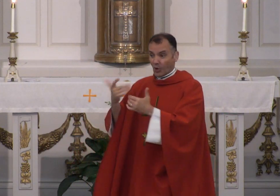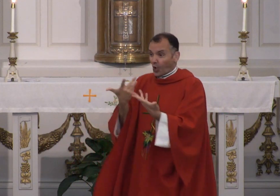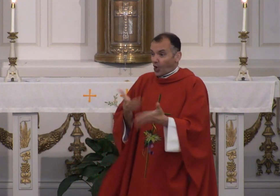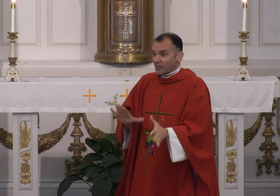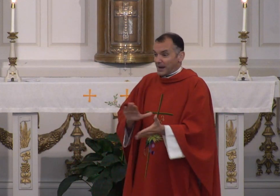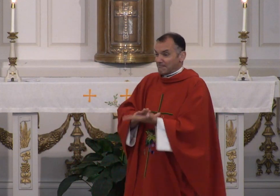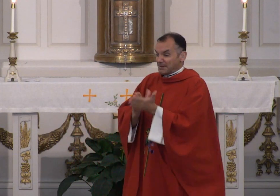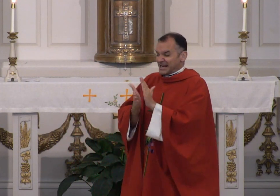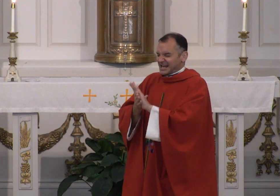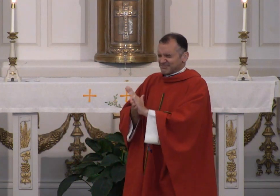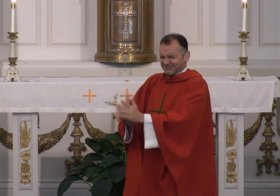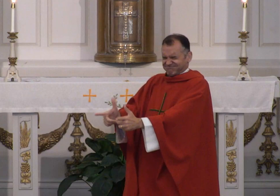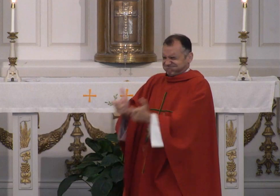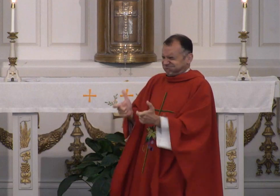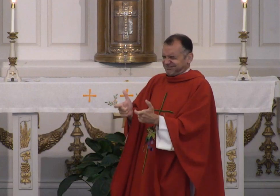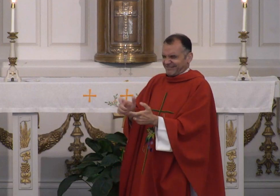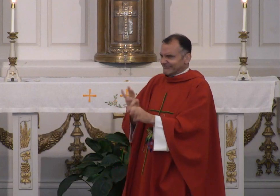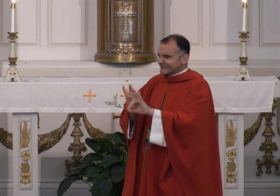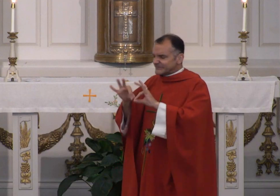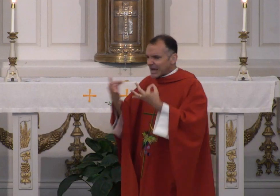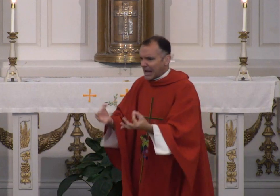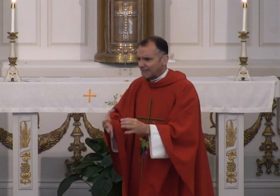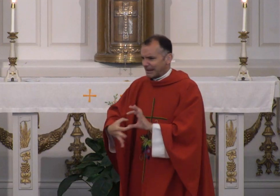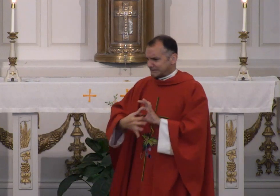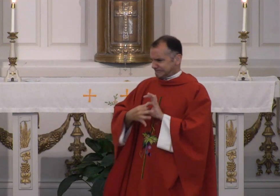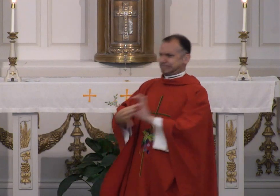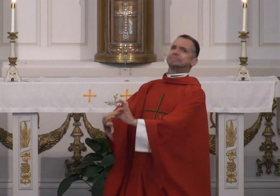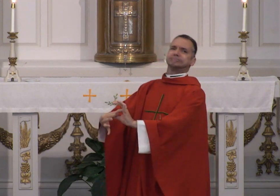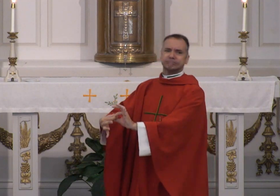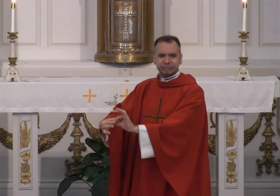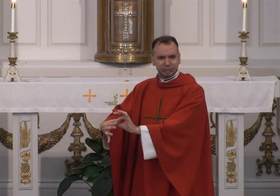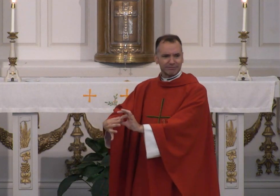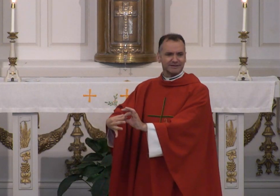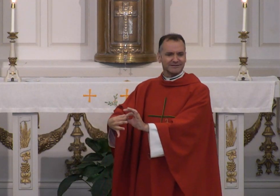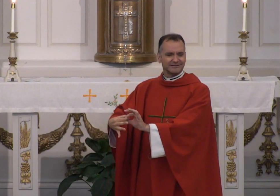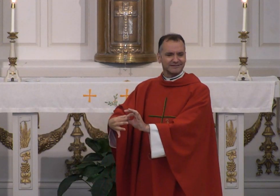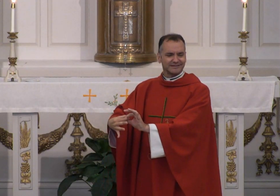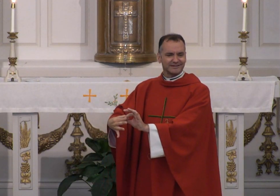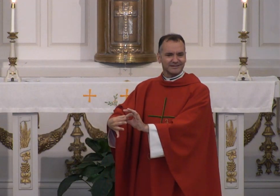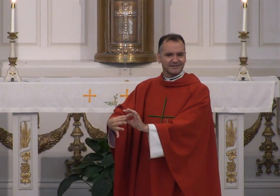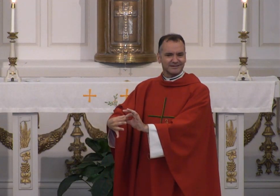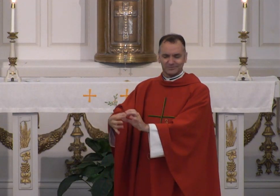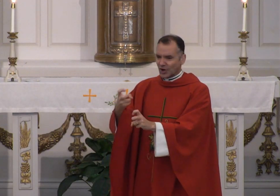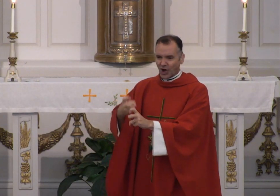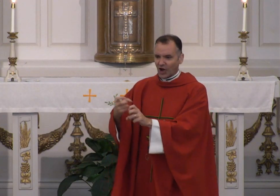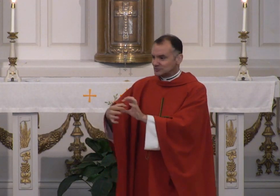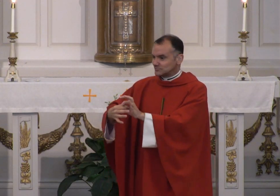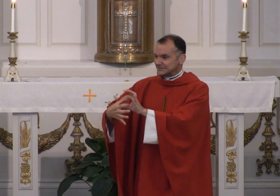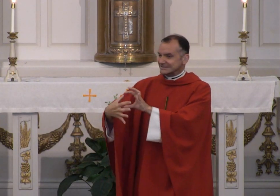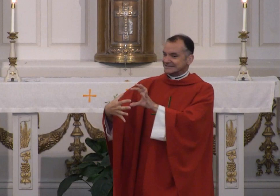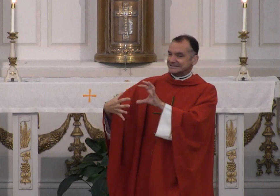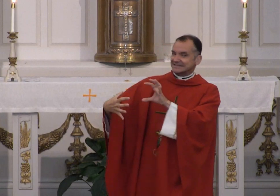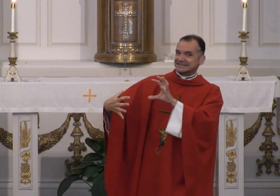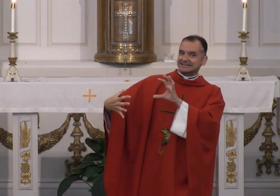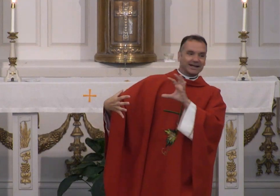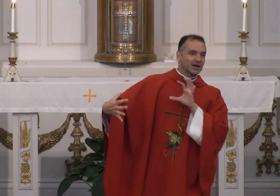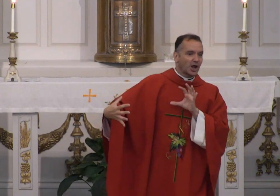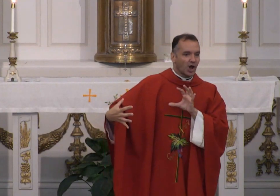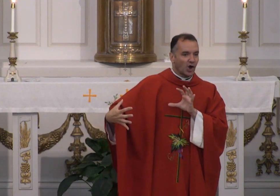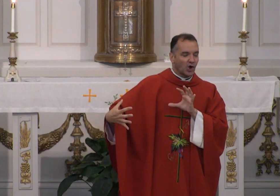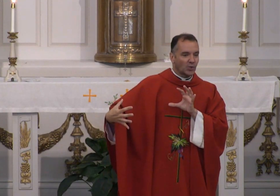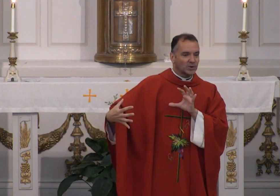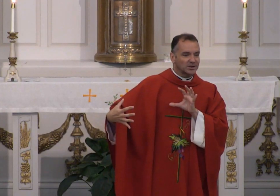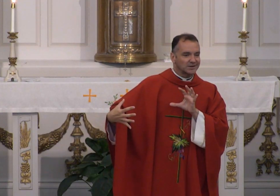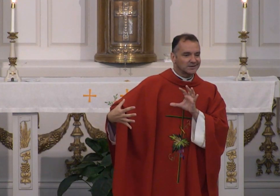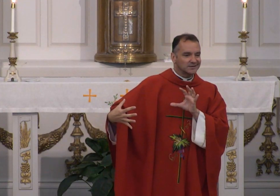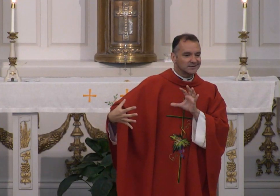It was hard for me to leave Germany at the end of that time, because I did feel that bond that we had established, and I didn't